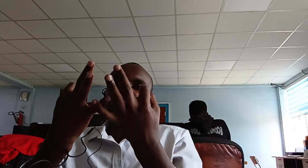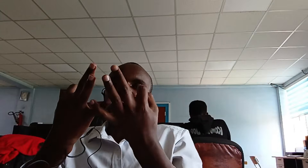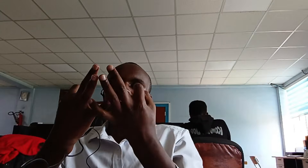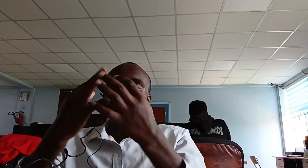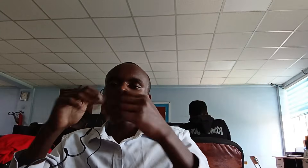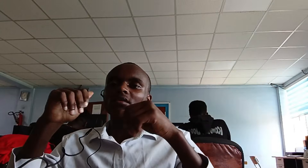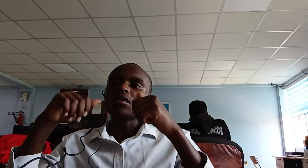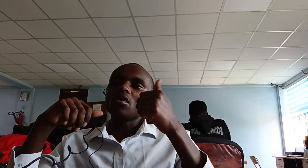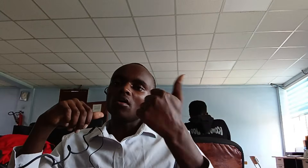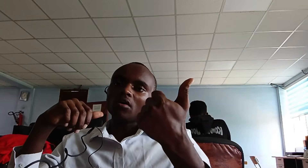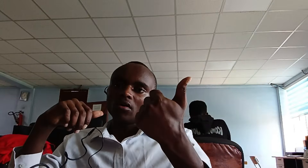Family. Or